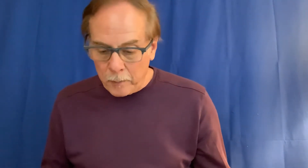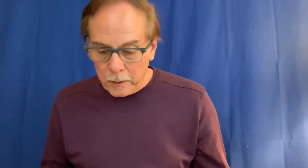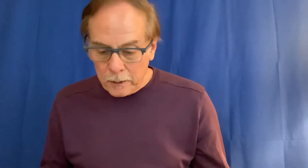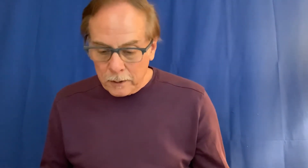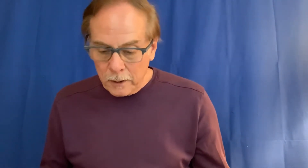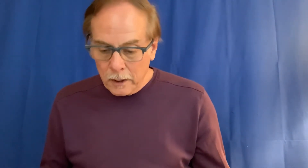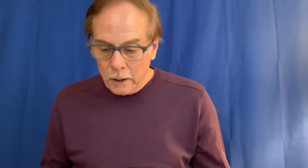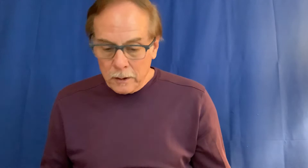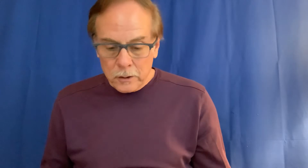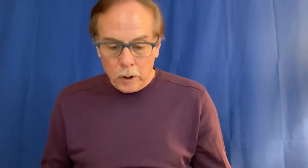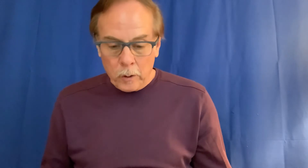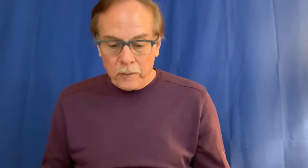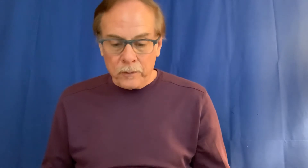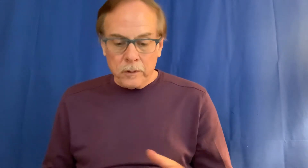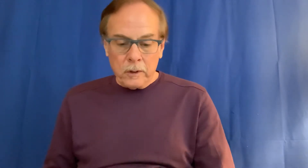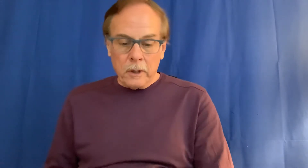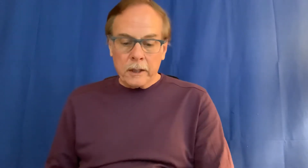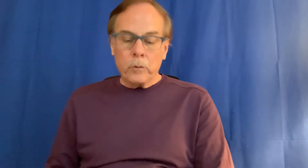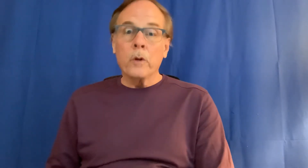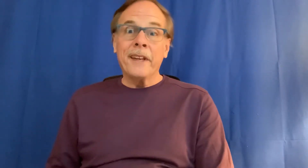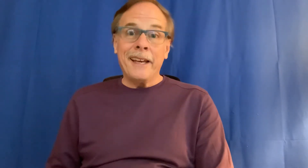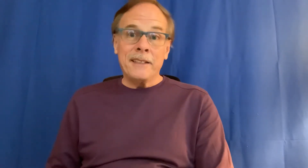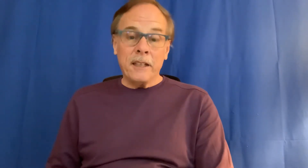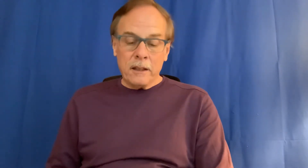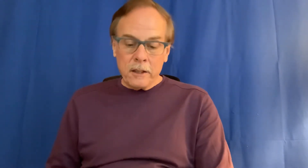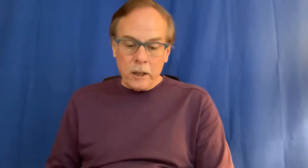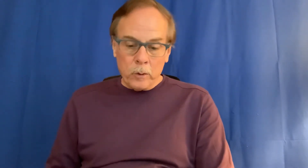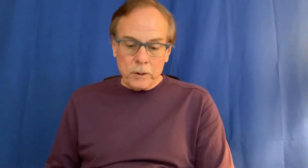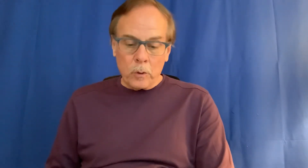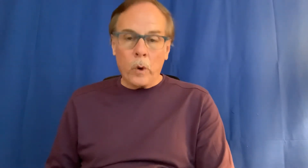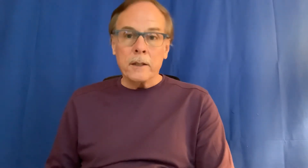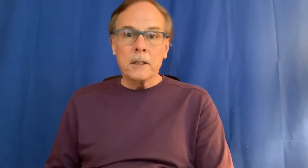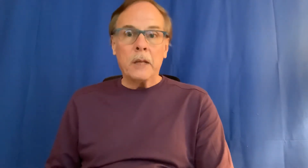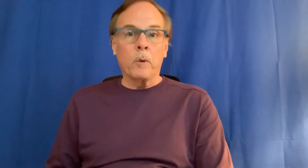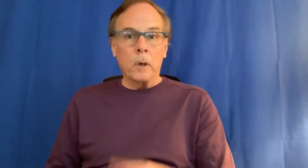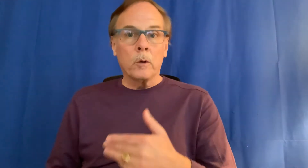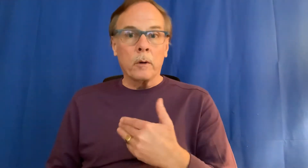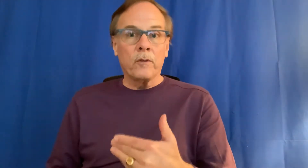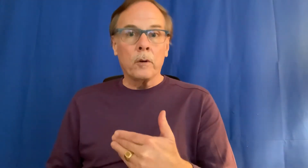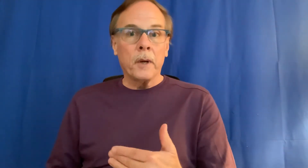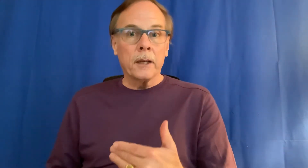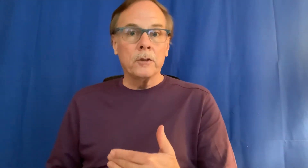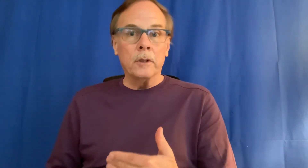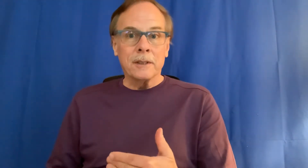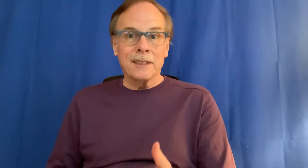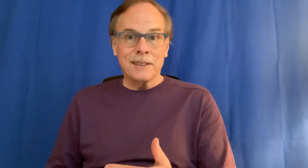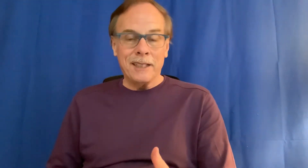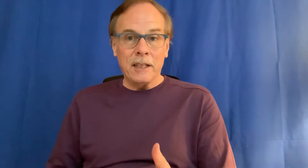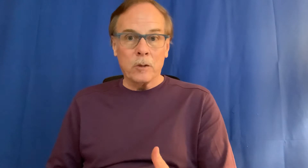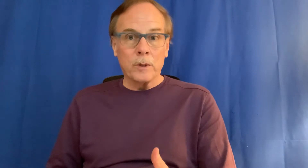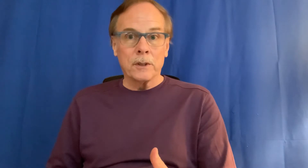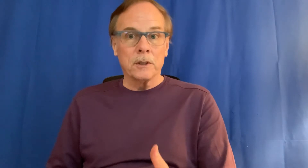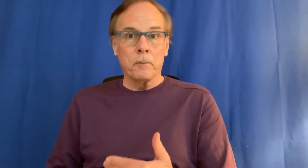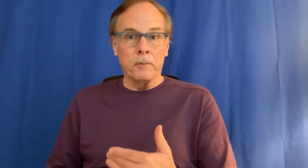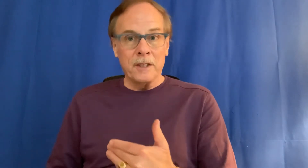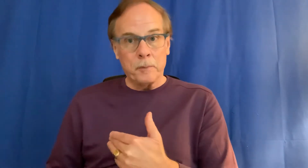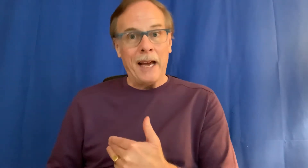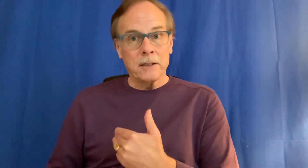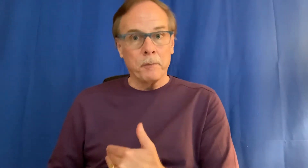happened. So if, like, we're on the 18th now, which is a Wednesday, and we wanted to refer back to the 16th, which is this past